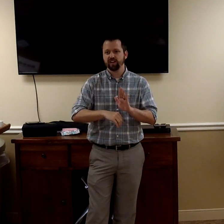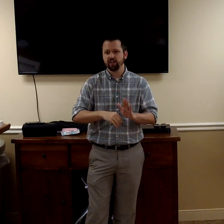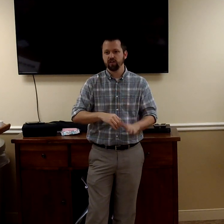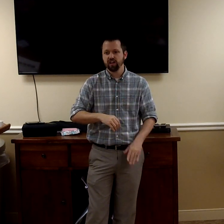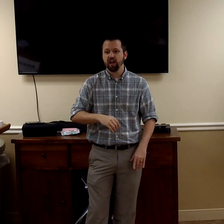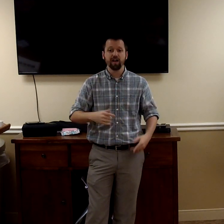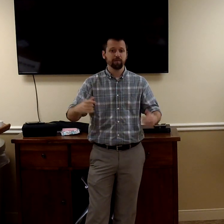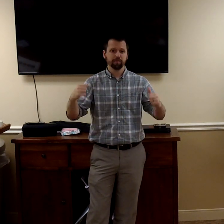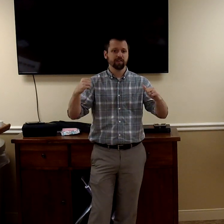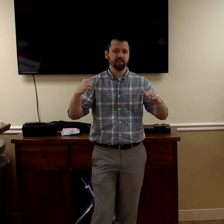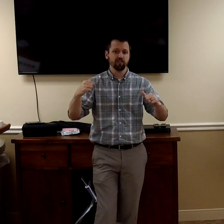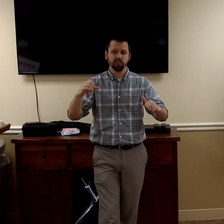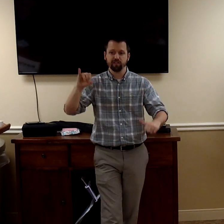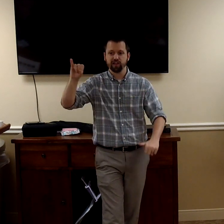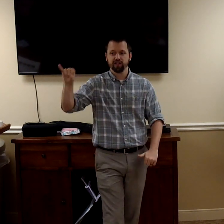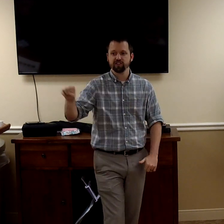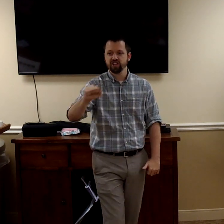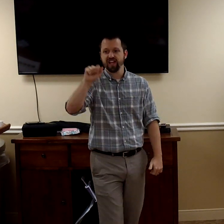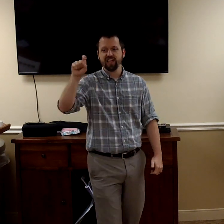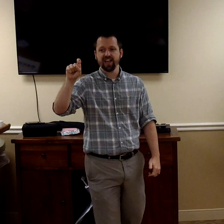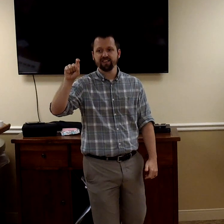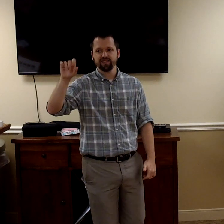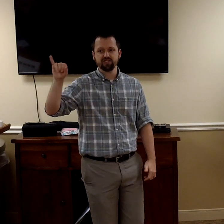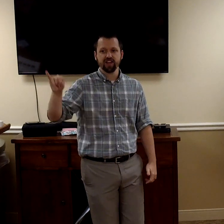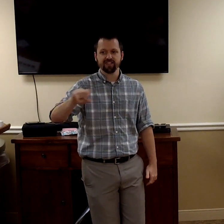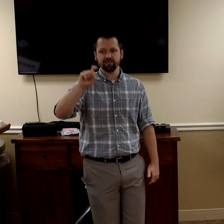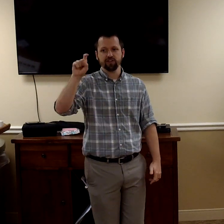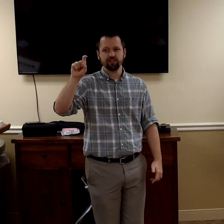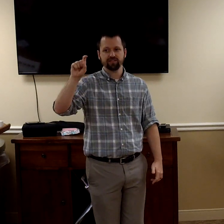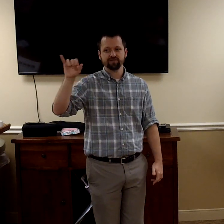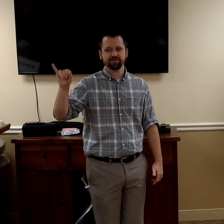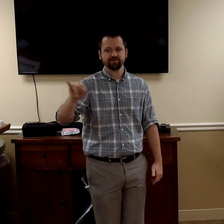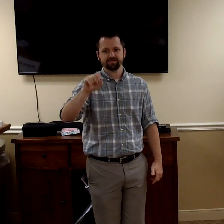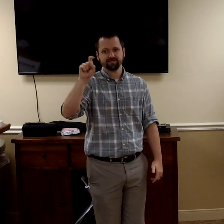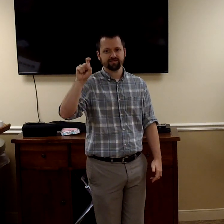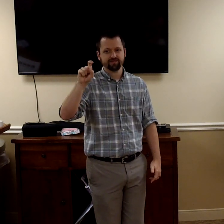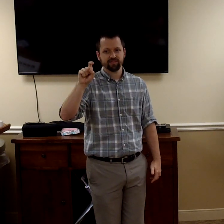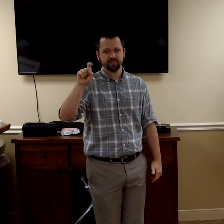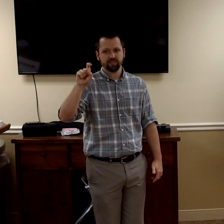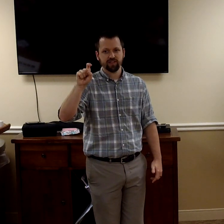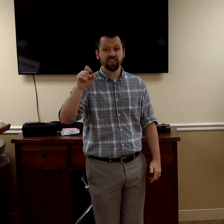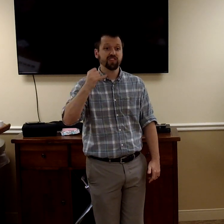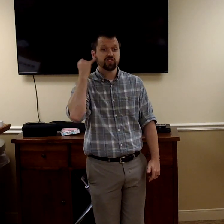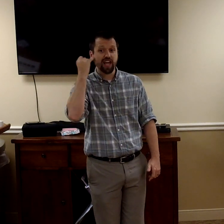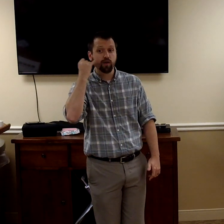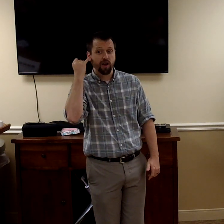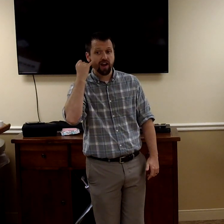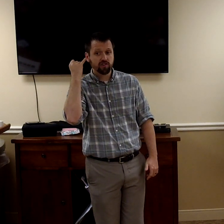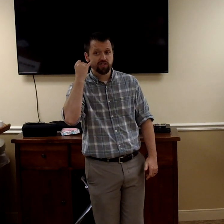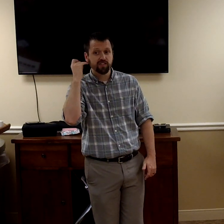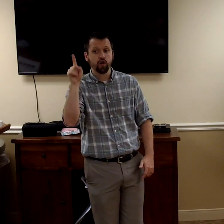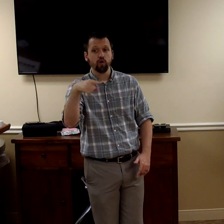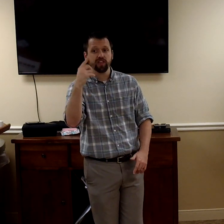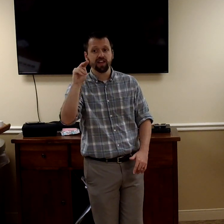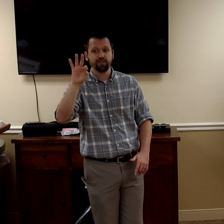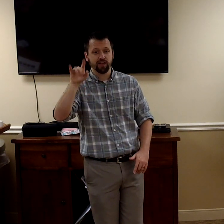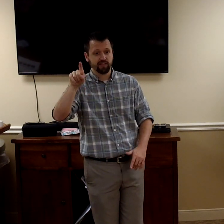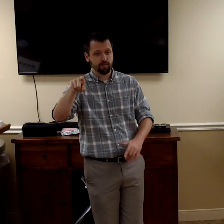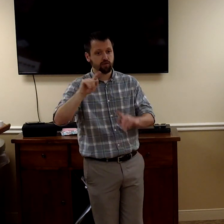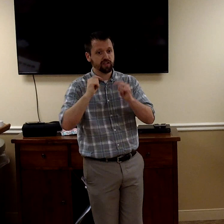Orlando. Because I used to live there. JAX is Jacksonville. That's cool. And this is Jaguars. It's the only NFL team you need to